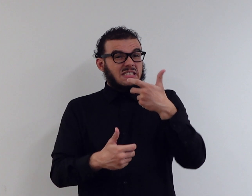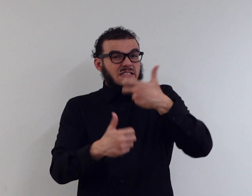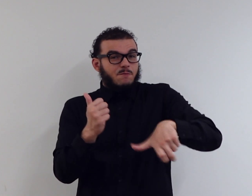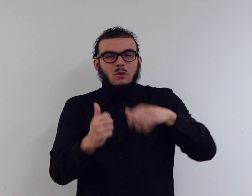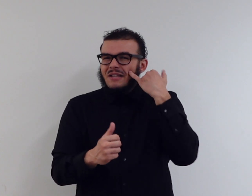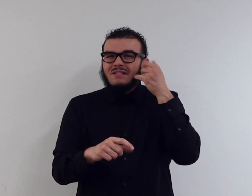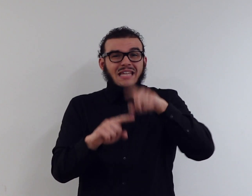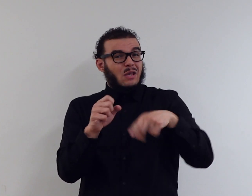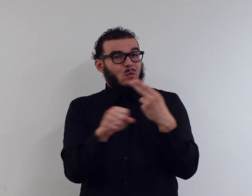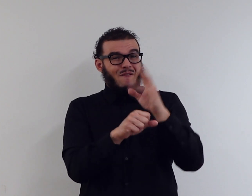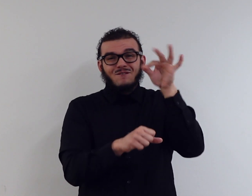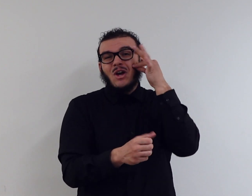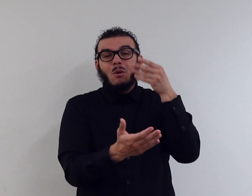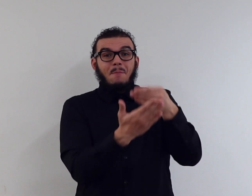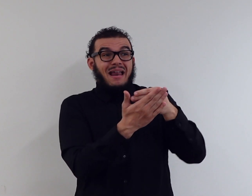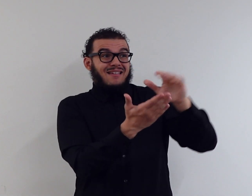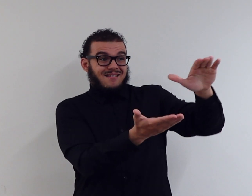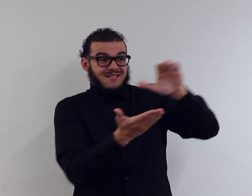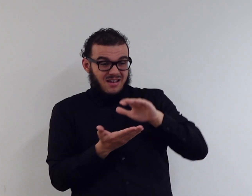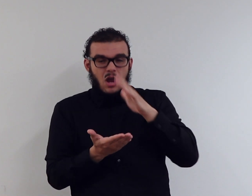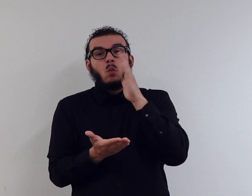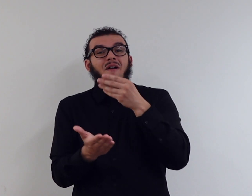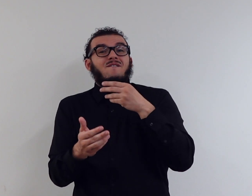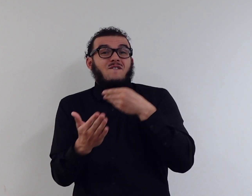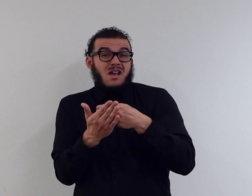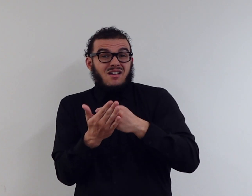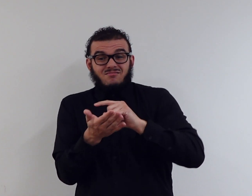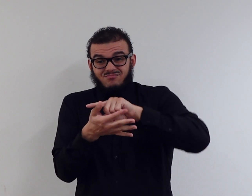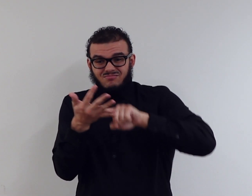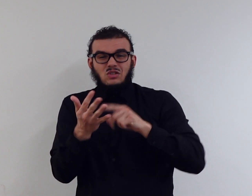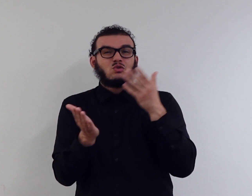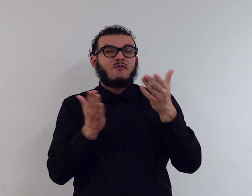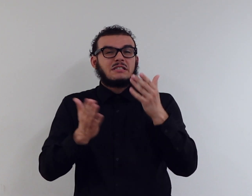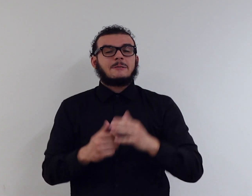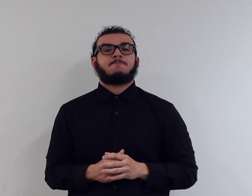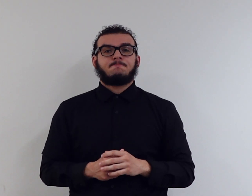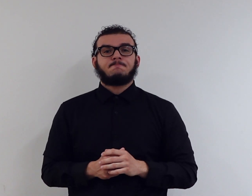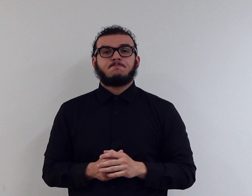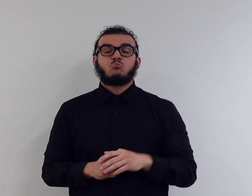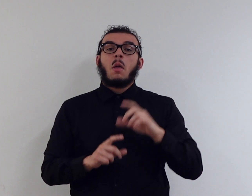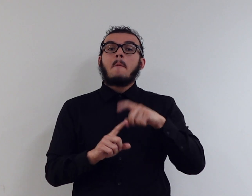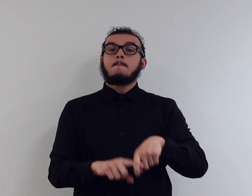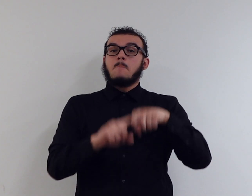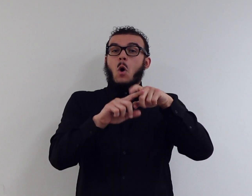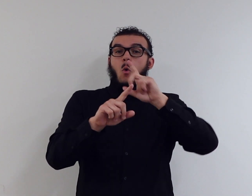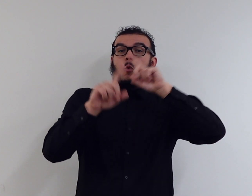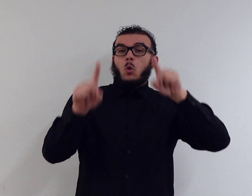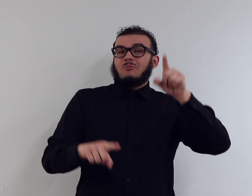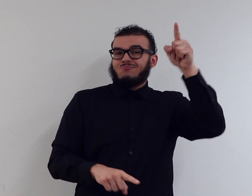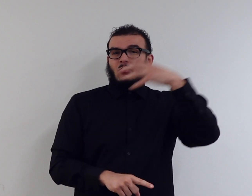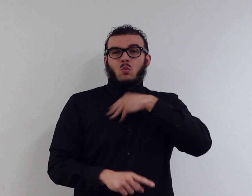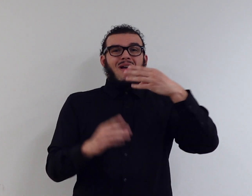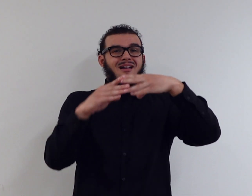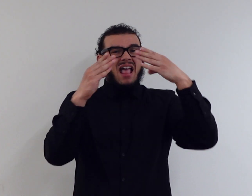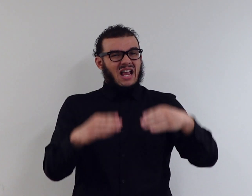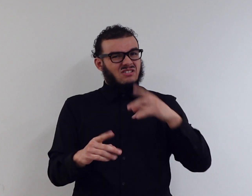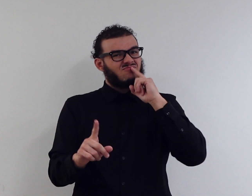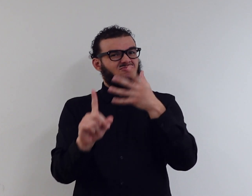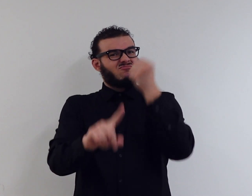use the federal money that funds those services. The pause ordered by the White House takes away opportunities